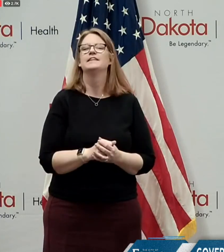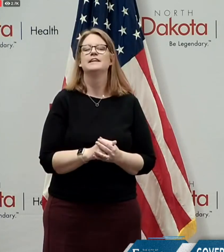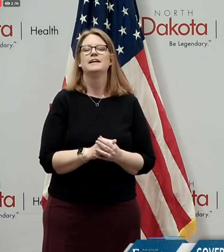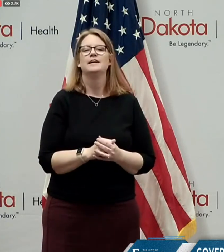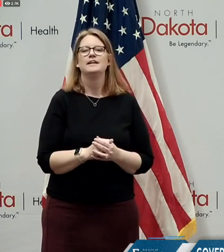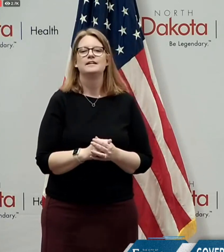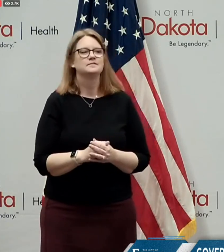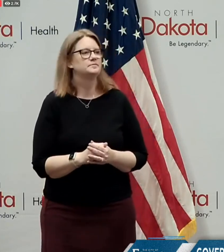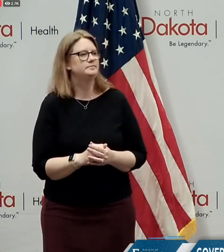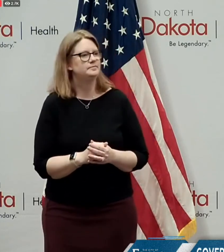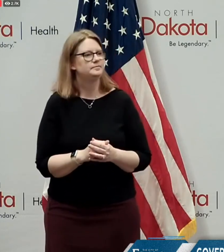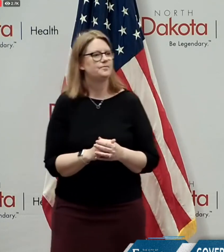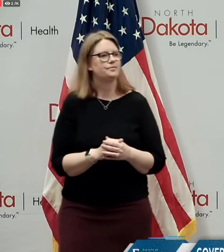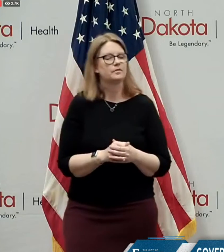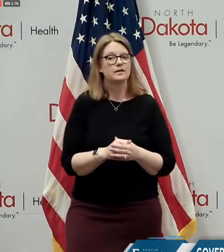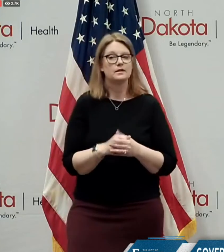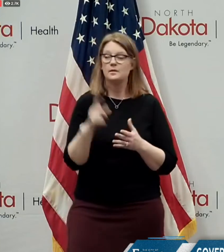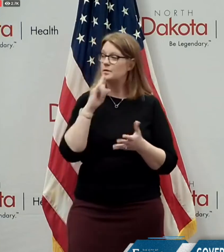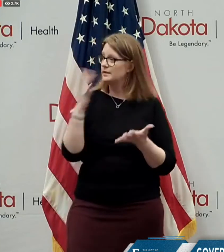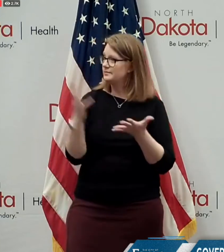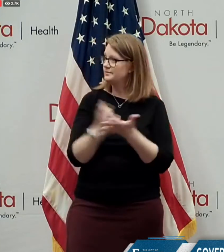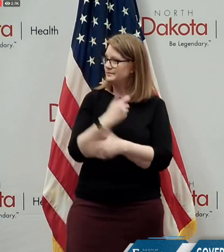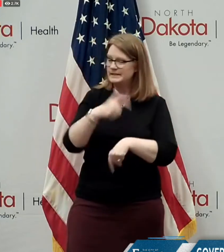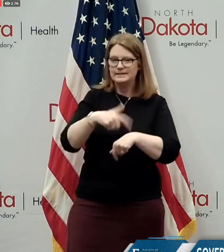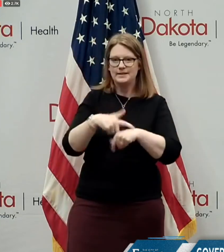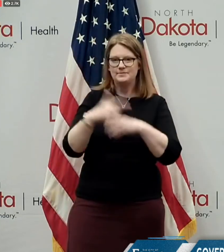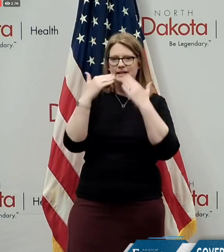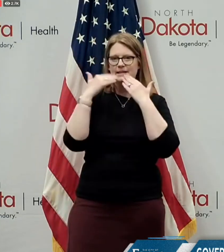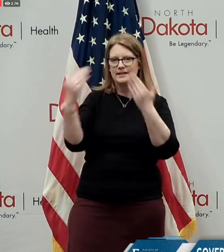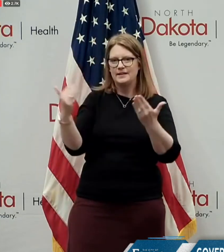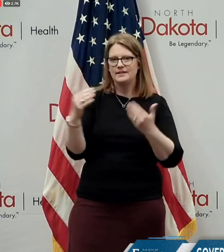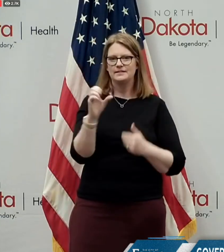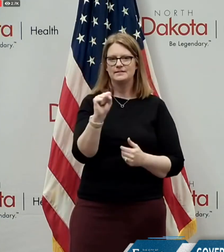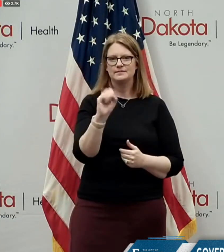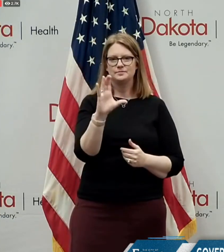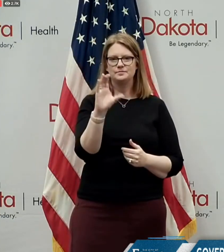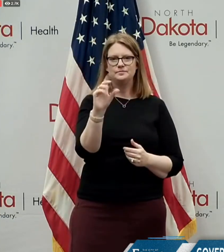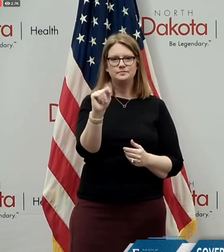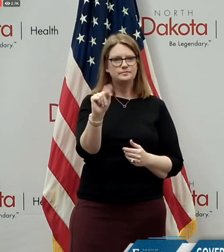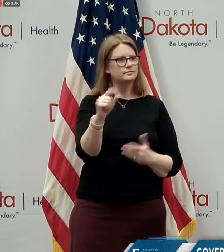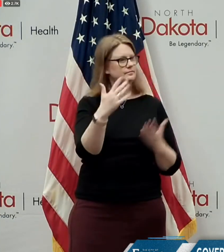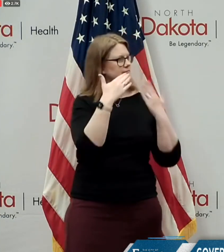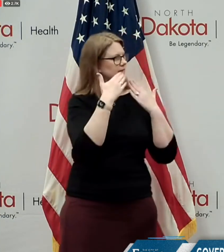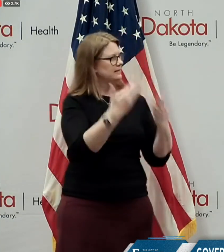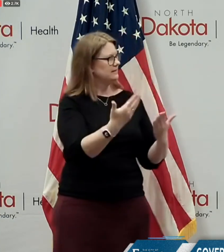Governor, I want to take this time to thank you. Scott, I want to also thank you.